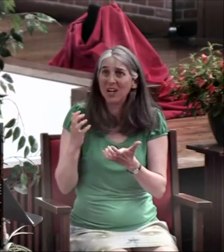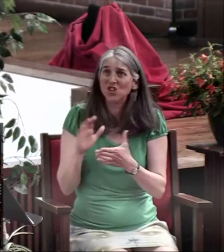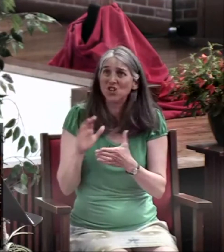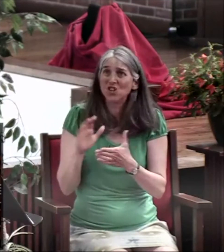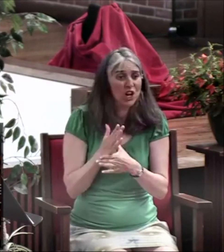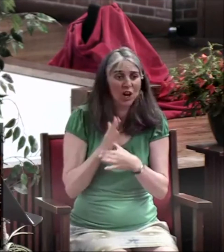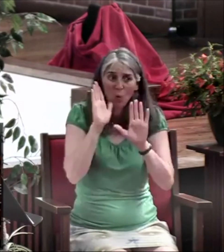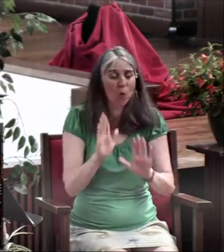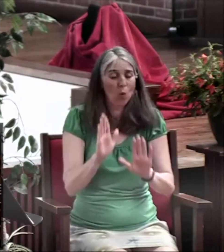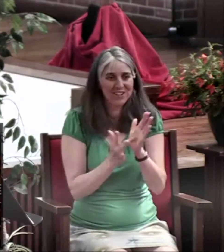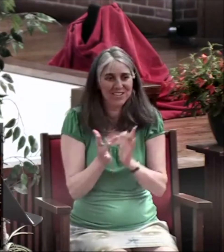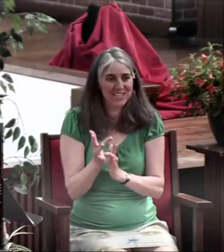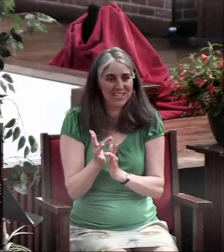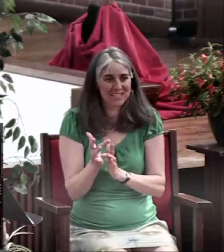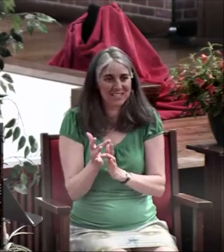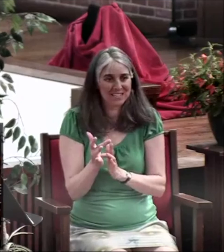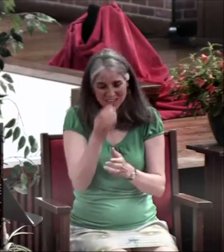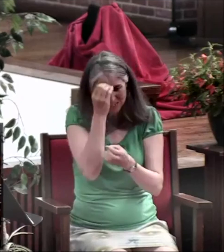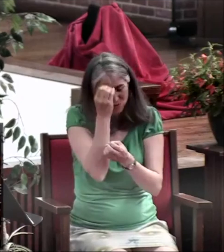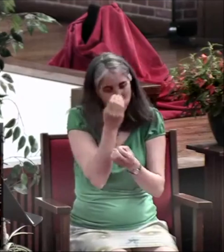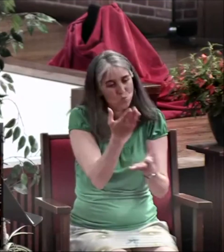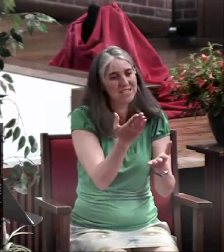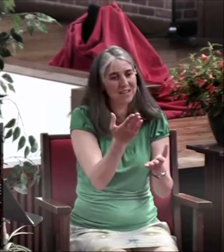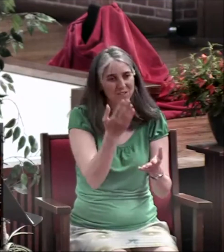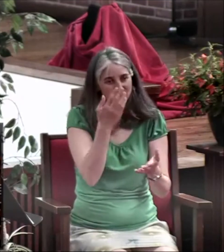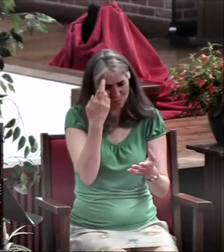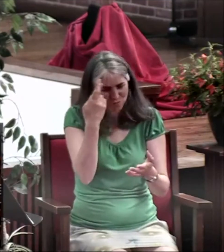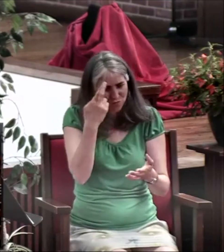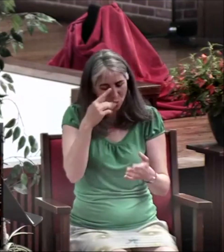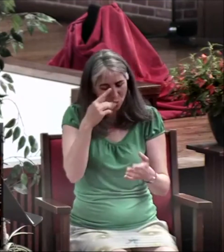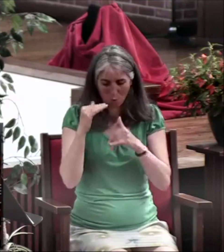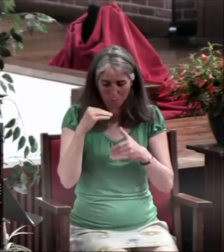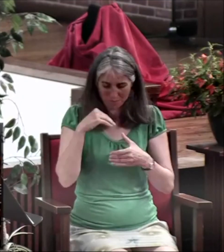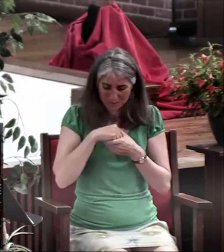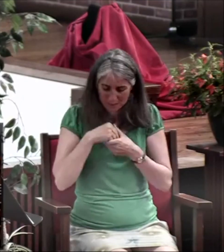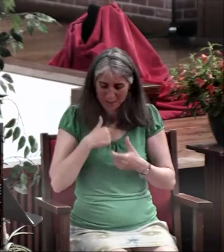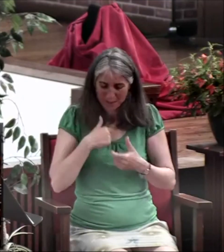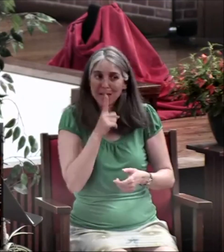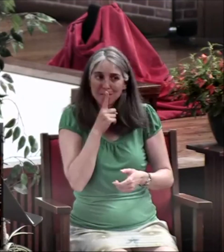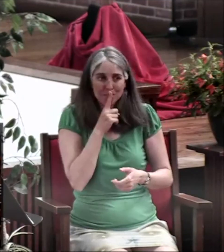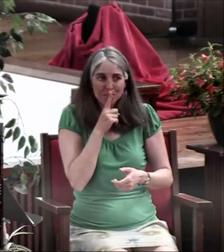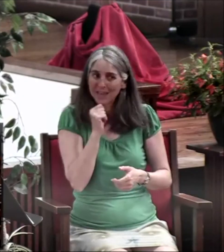Christ whenever I am welcome to give reason for the hope within me. I can't just keep it to myself.